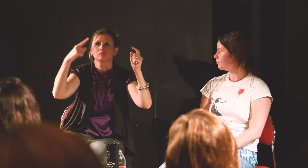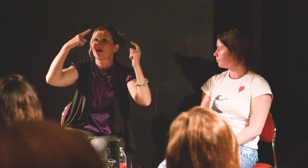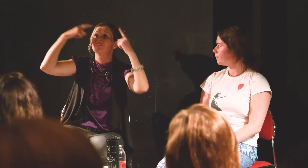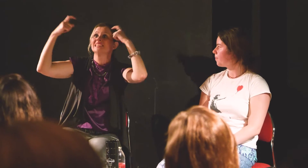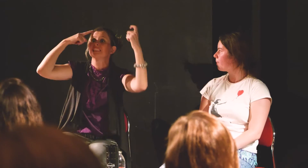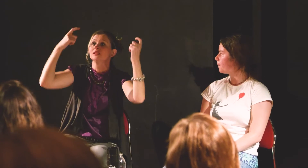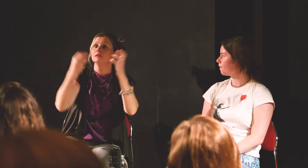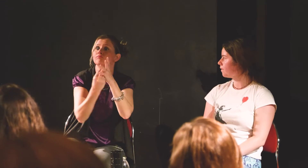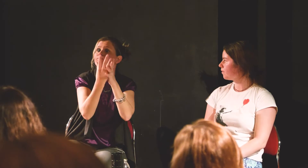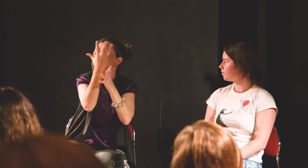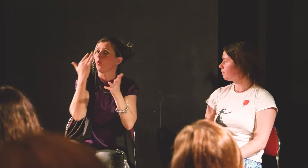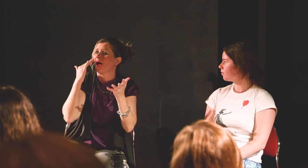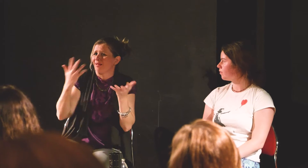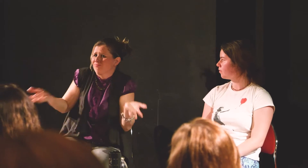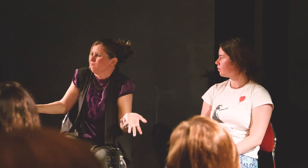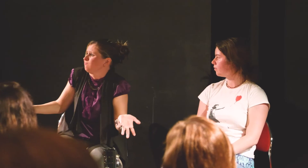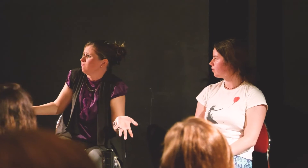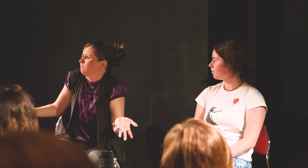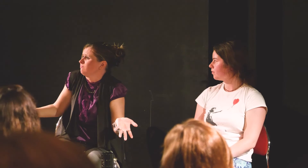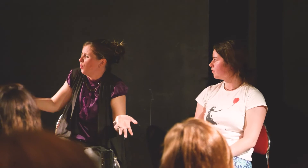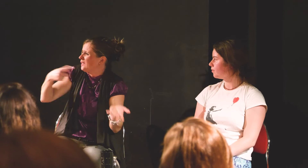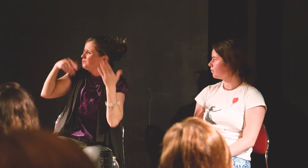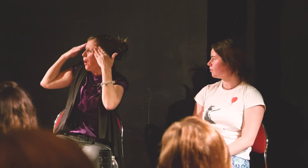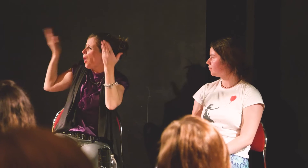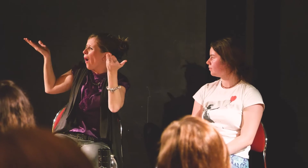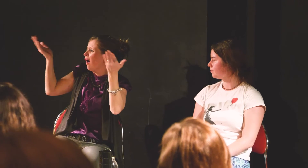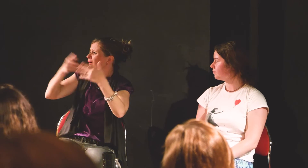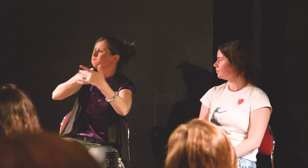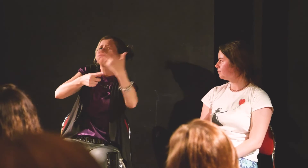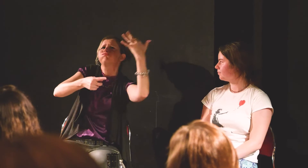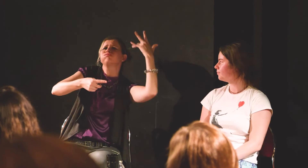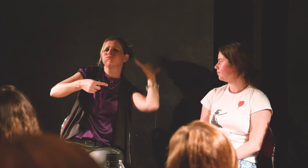Spoken languages, where did they originate from? Well, we don't know.